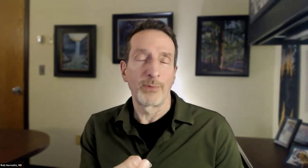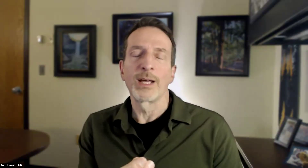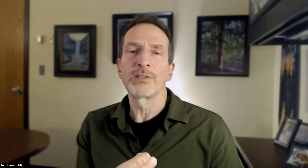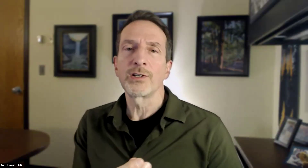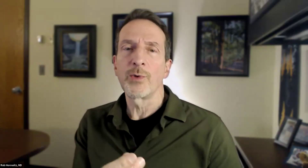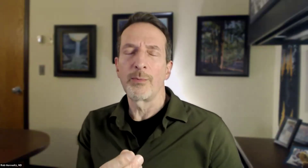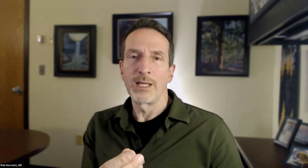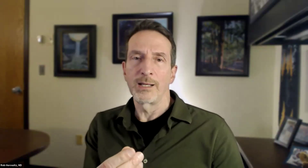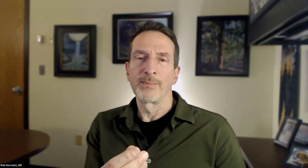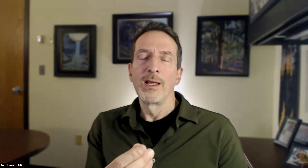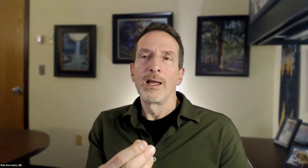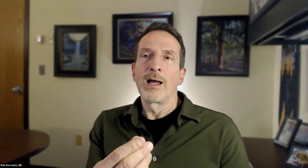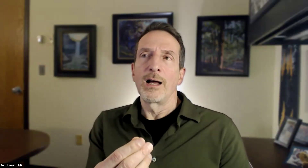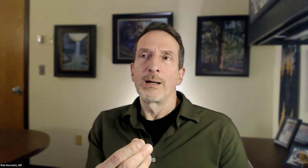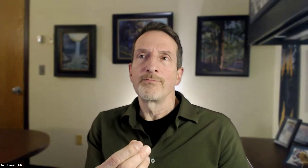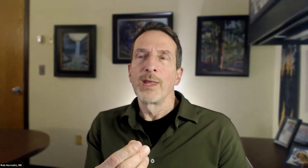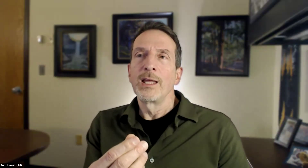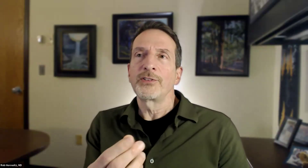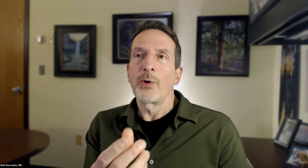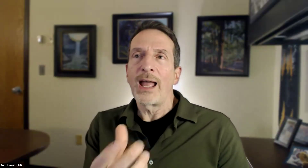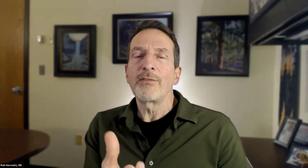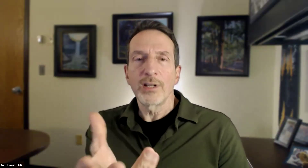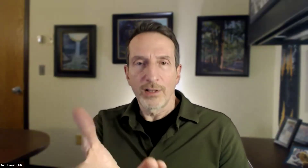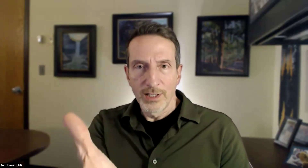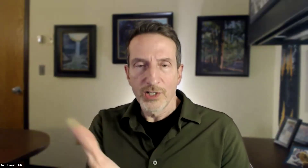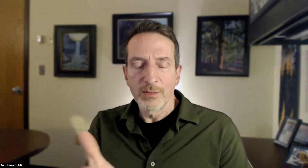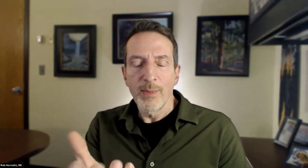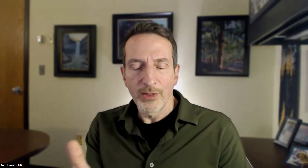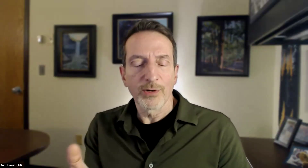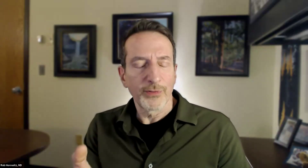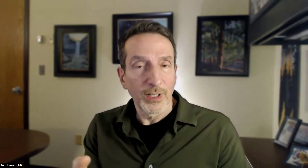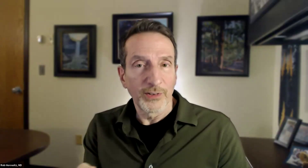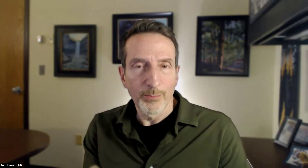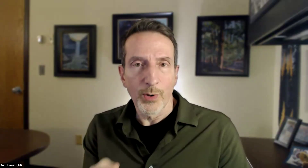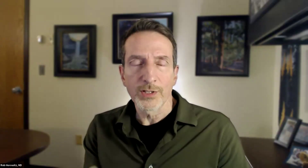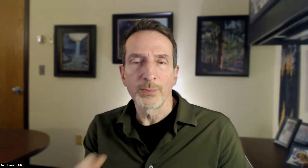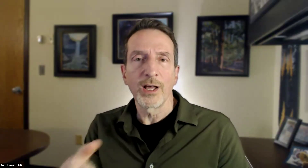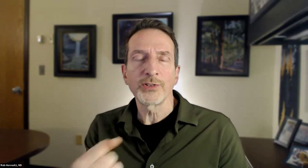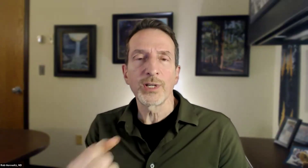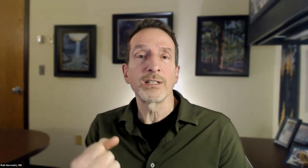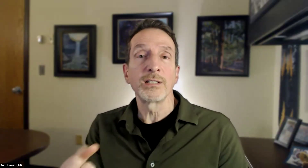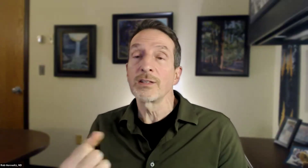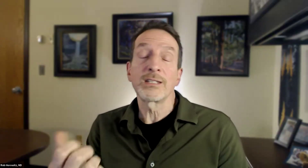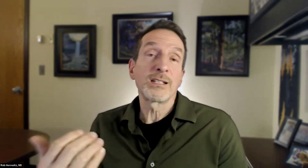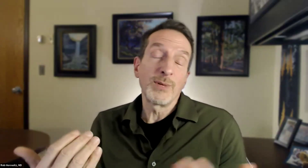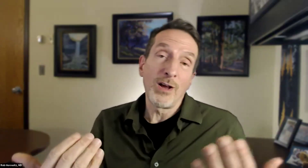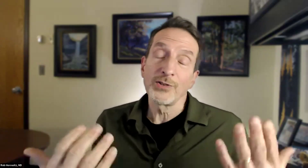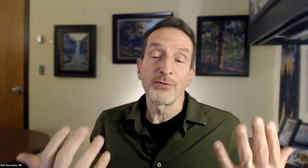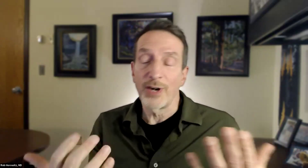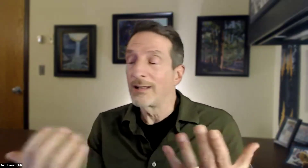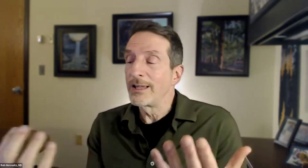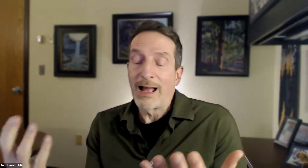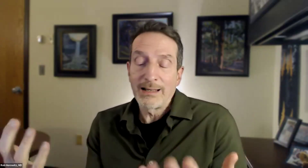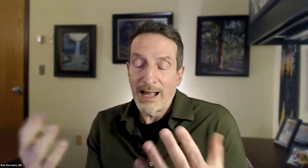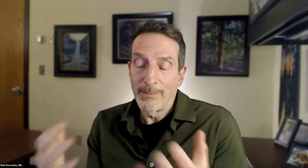it's a compromise to your well-being. Um, so having a clinician make the referral is important to me. It also gets into it